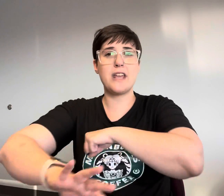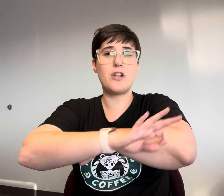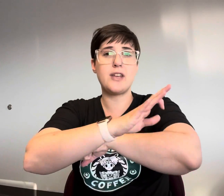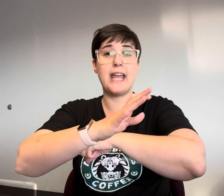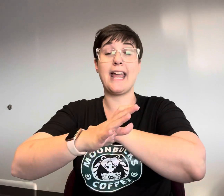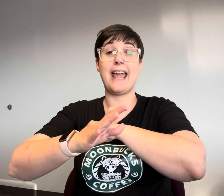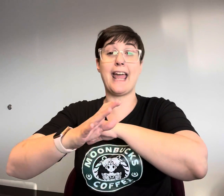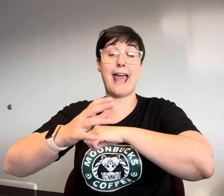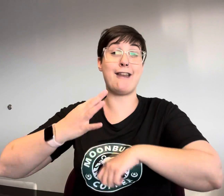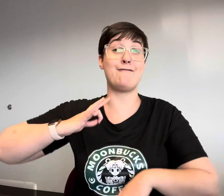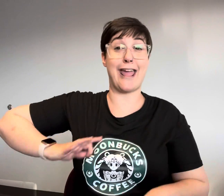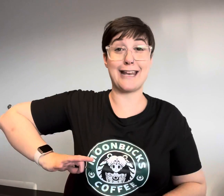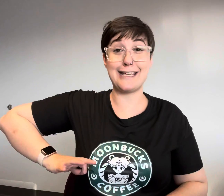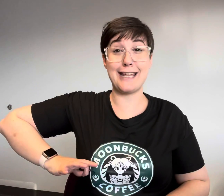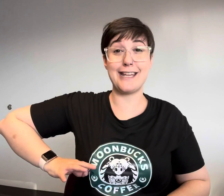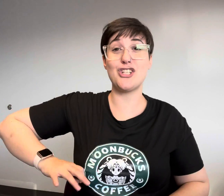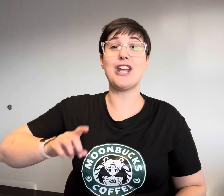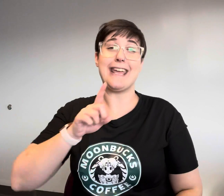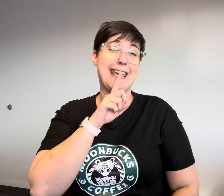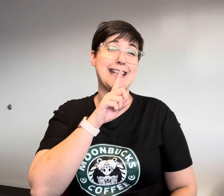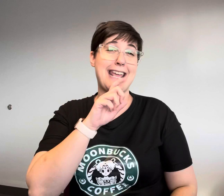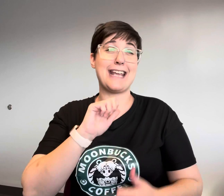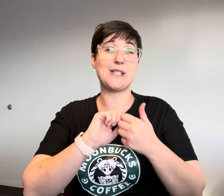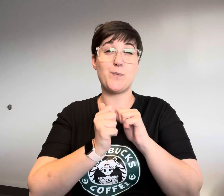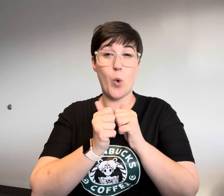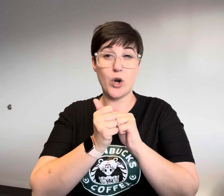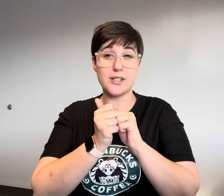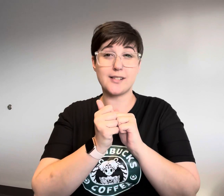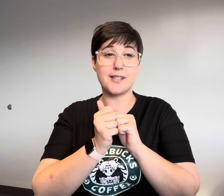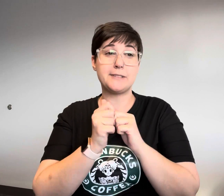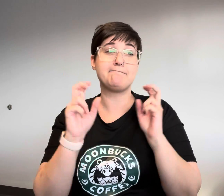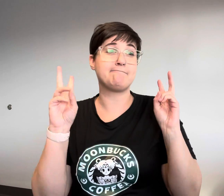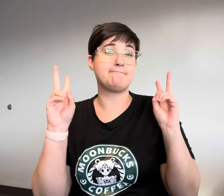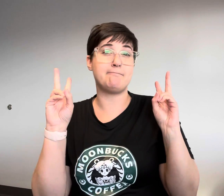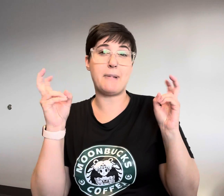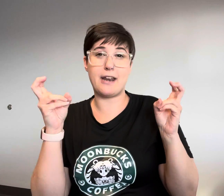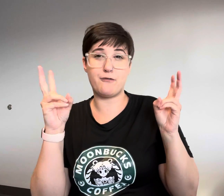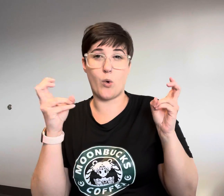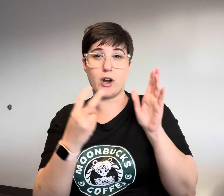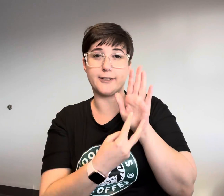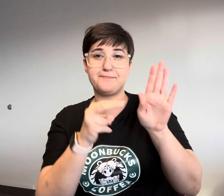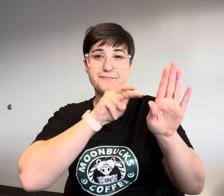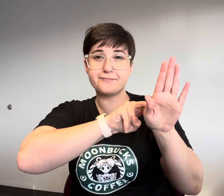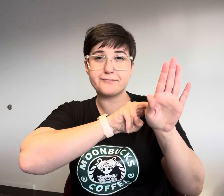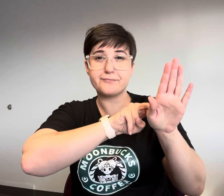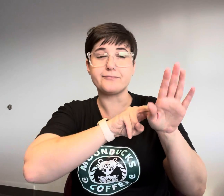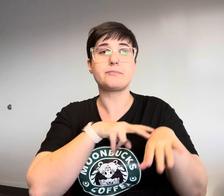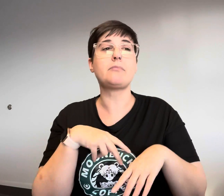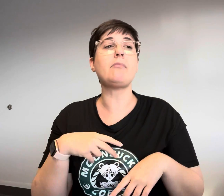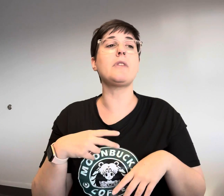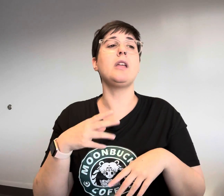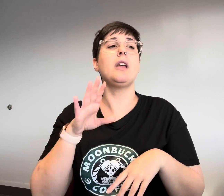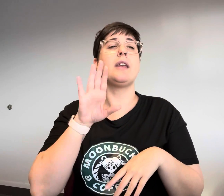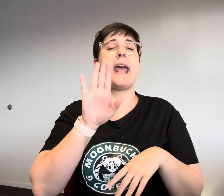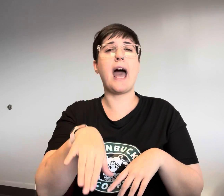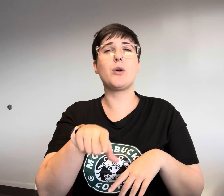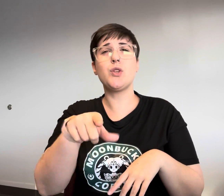field advantage is a sports metaphor. Now, you